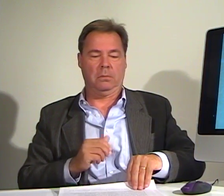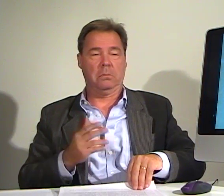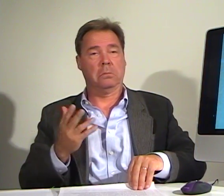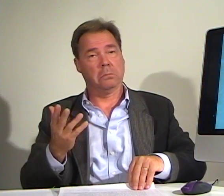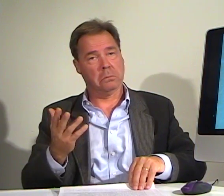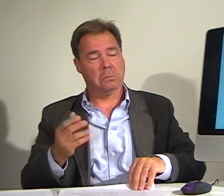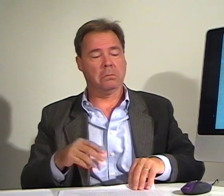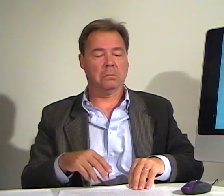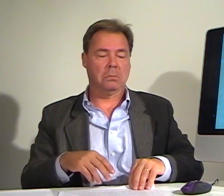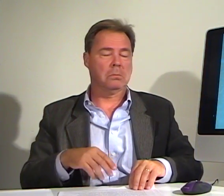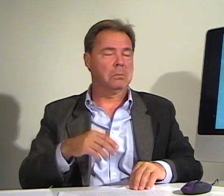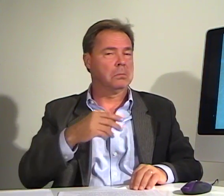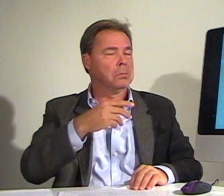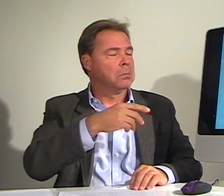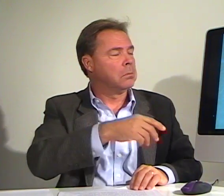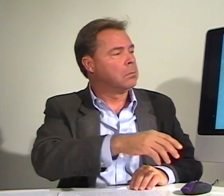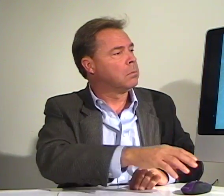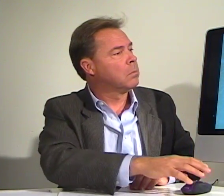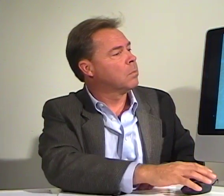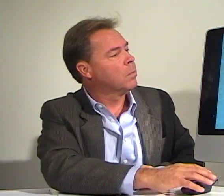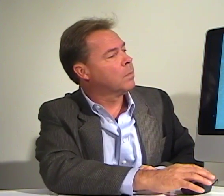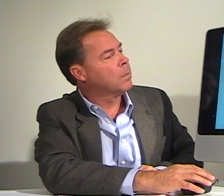of universal design.